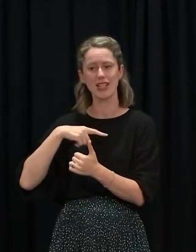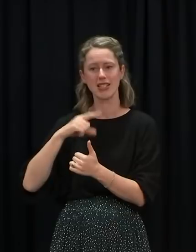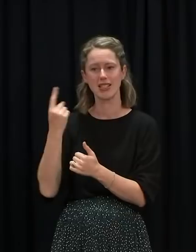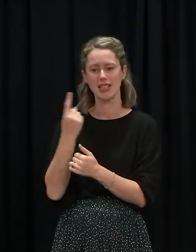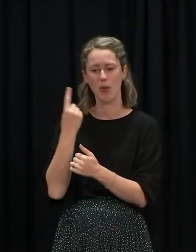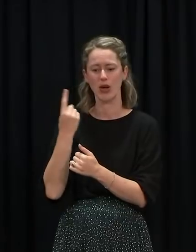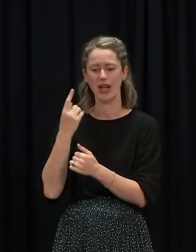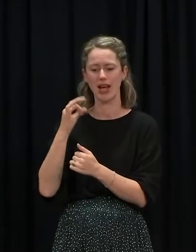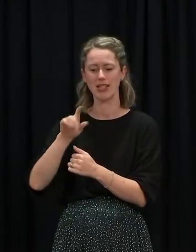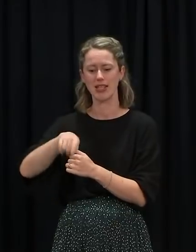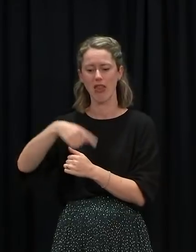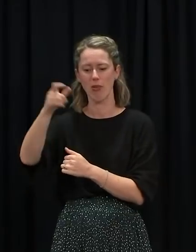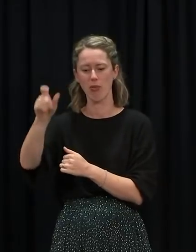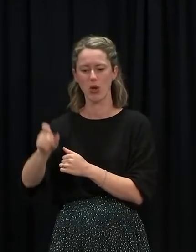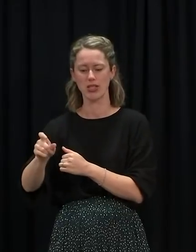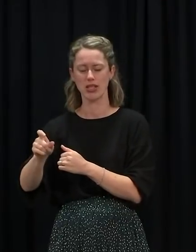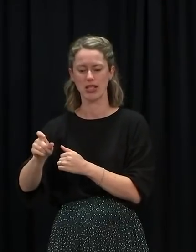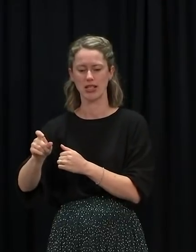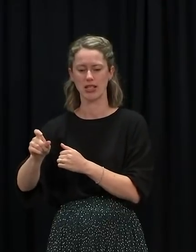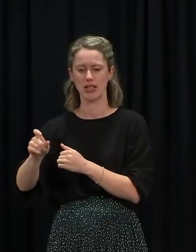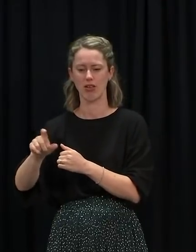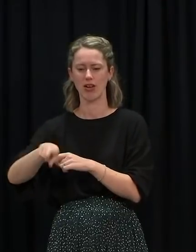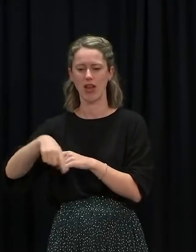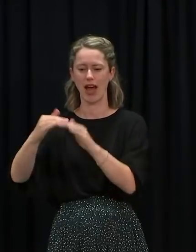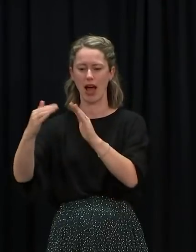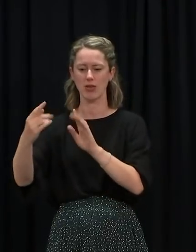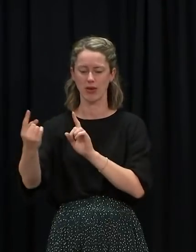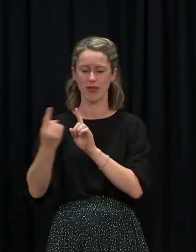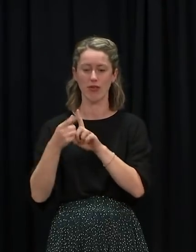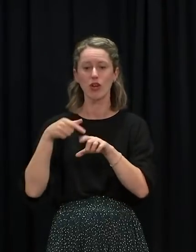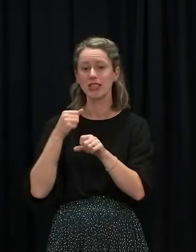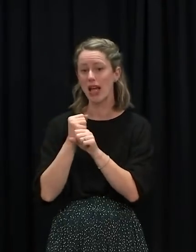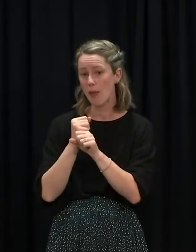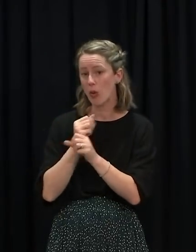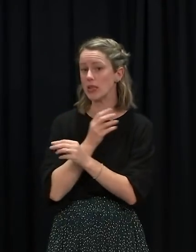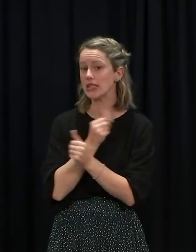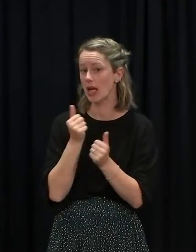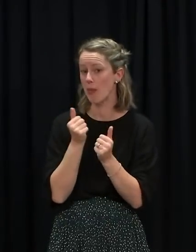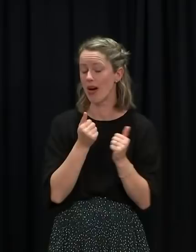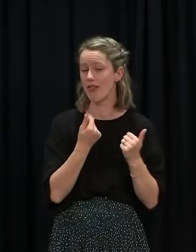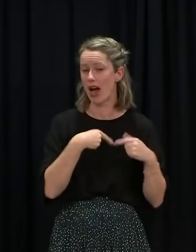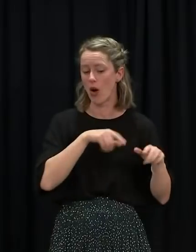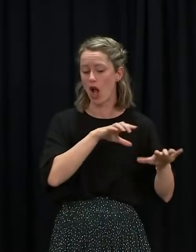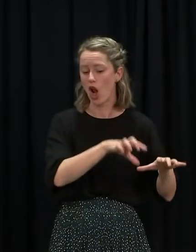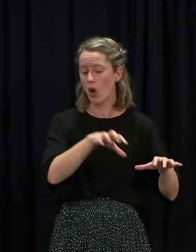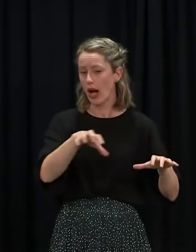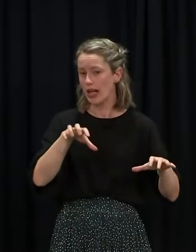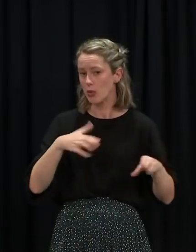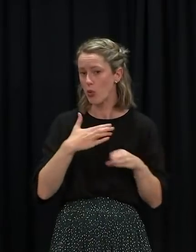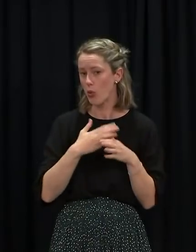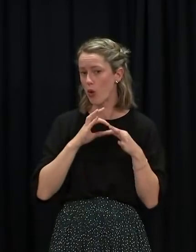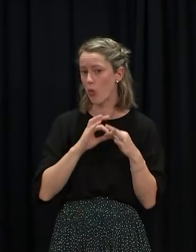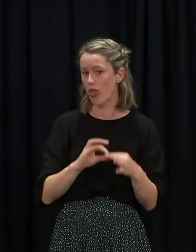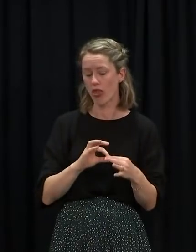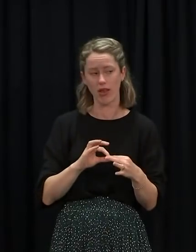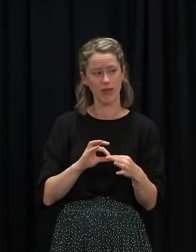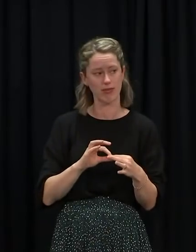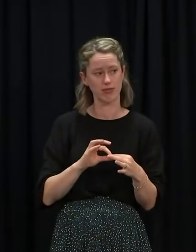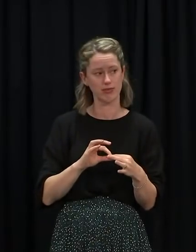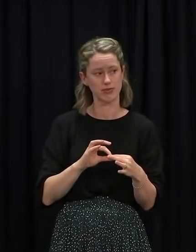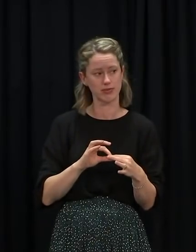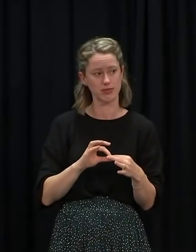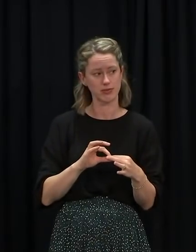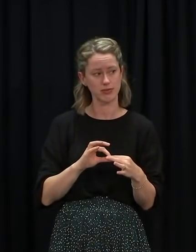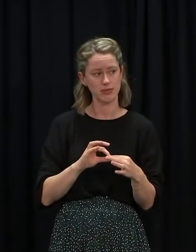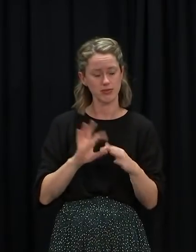got a non-household close contact. For example, a number of our locations that we're working with, and this is